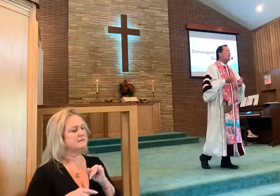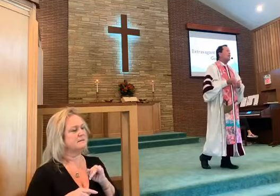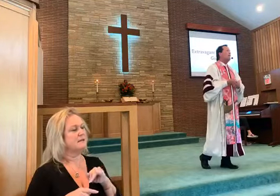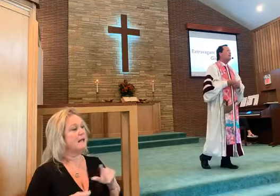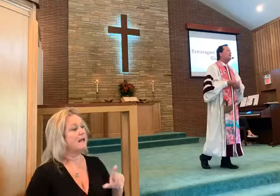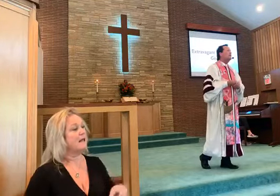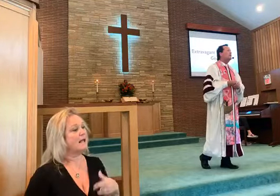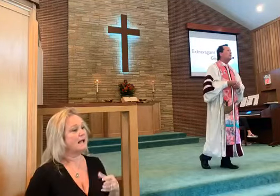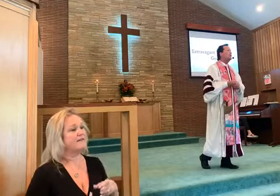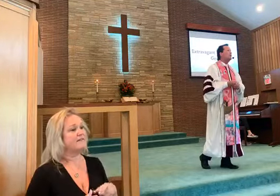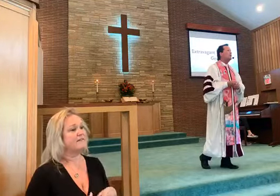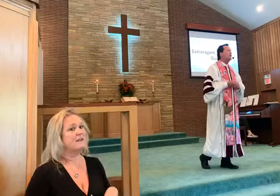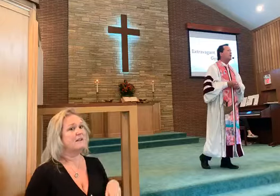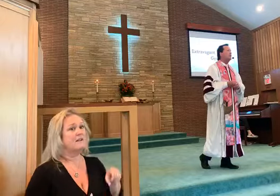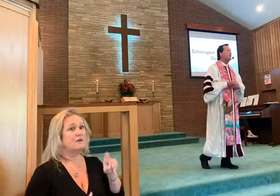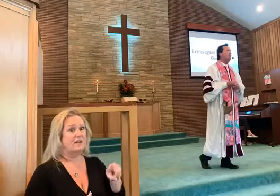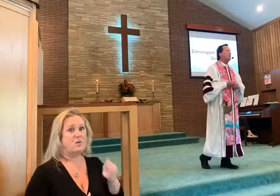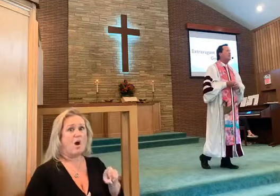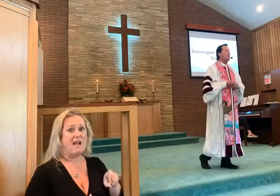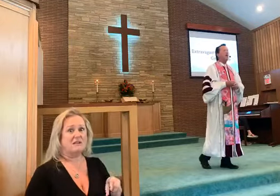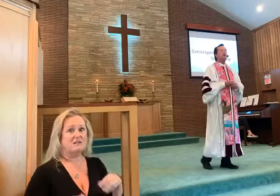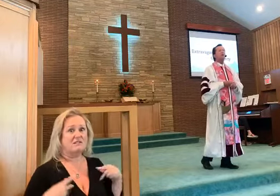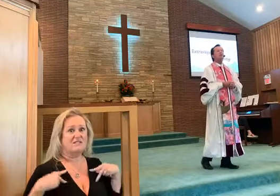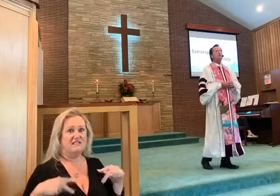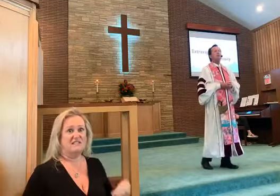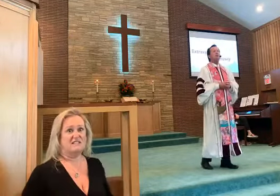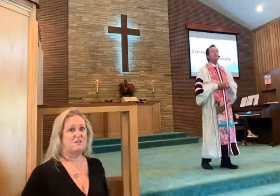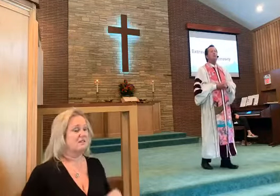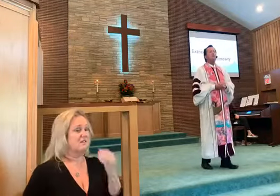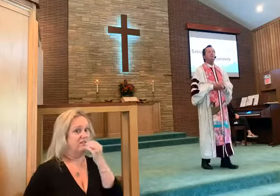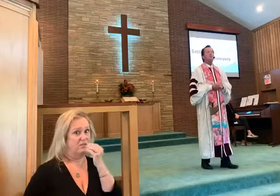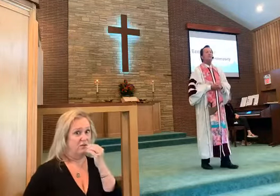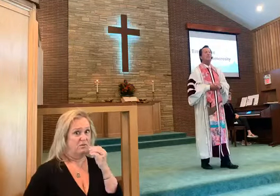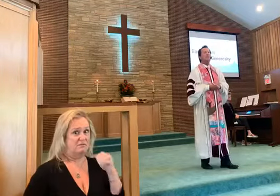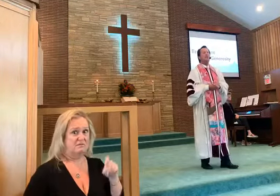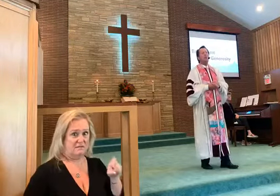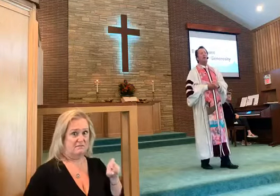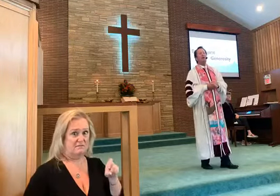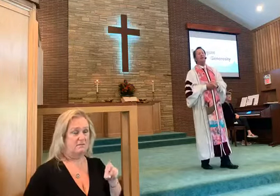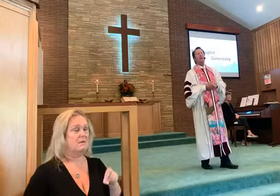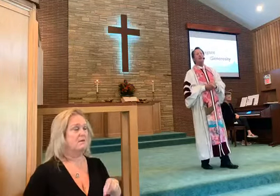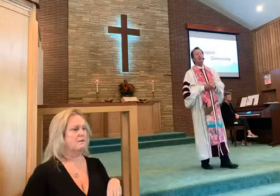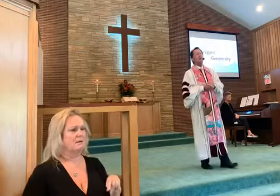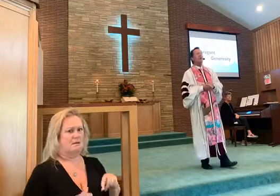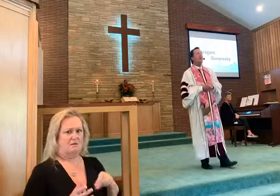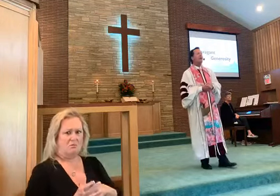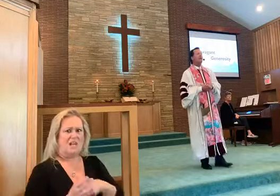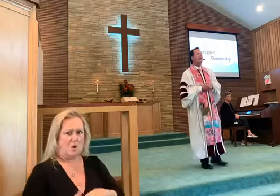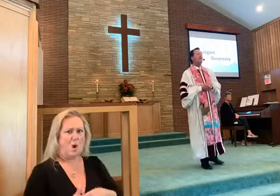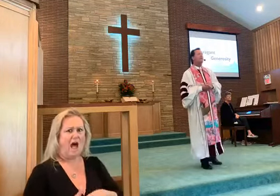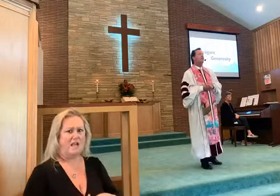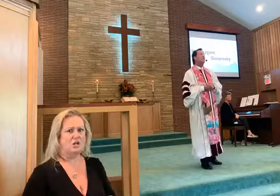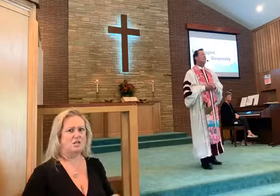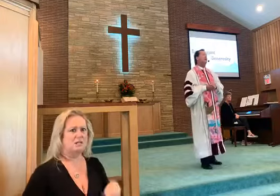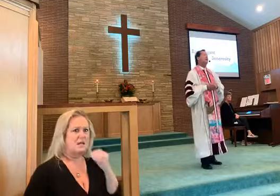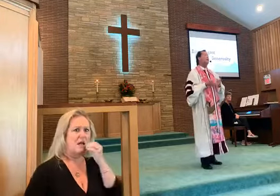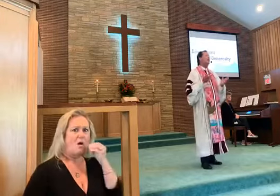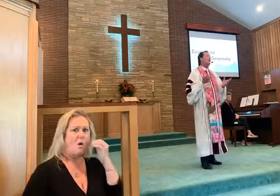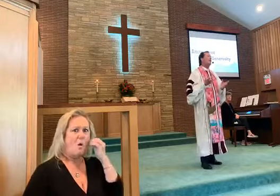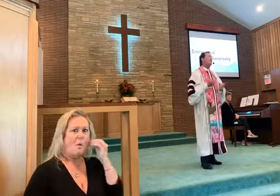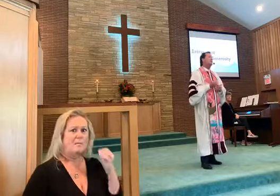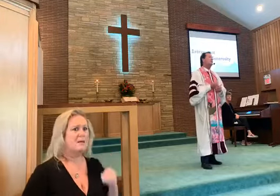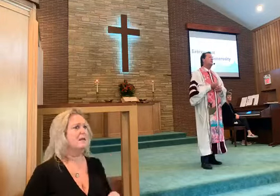life requires physical resources, doesn't it? It requires food. It requires housing. It requires medical care.